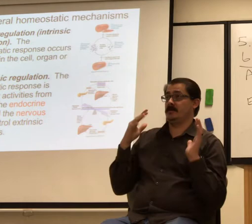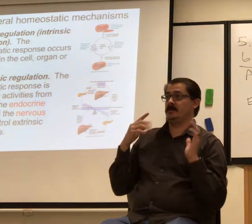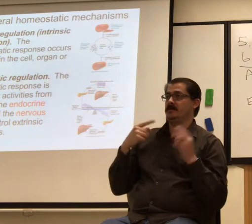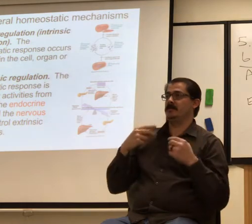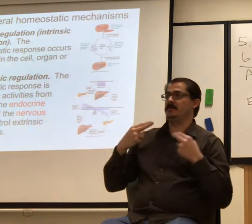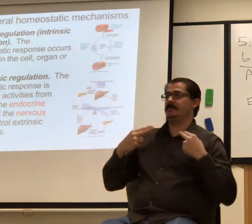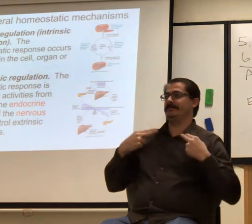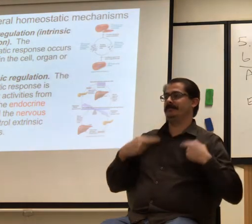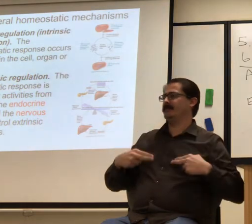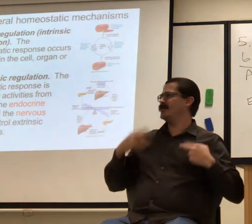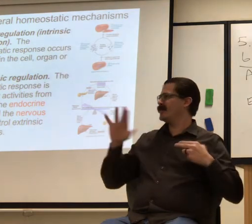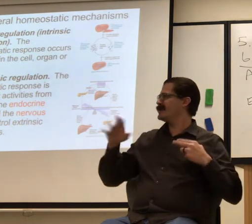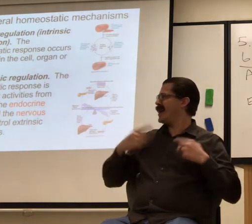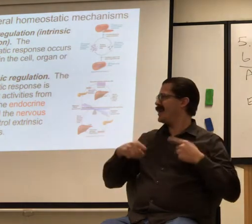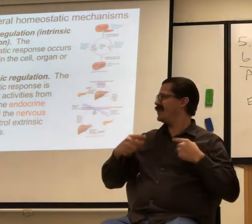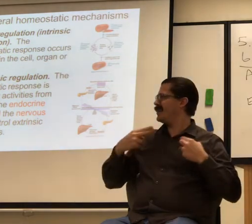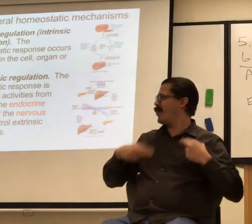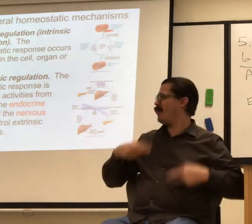hormones